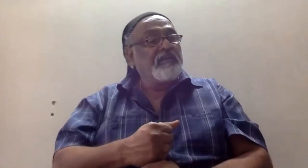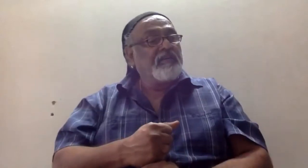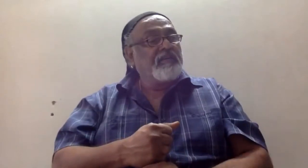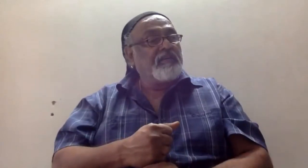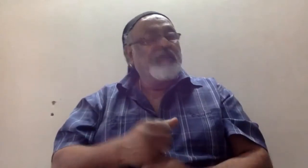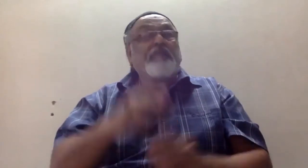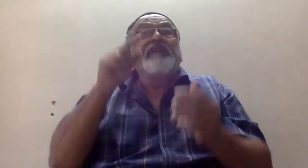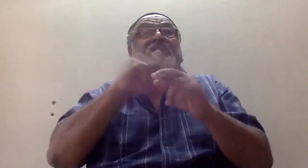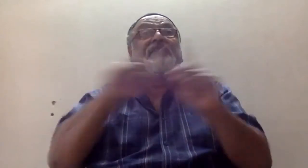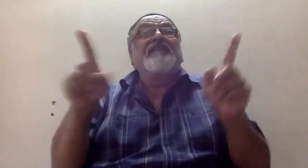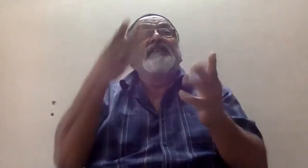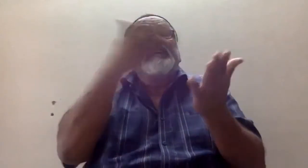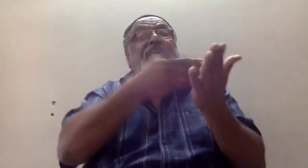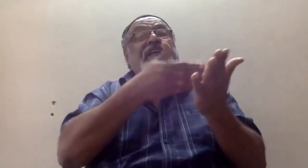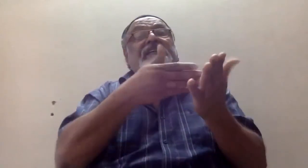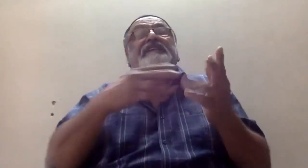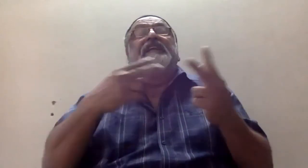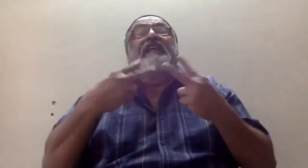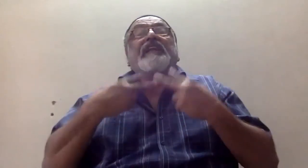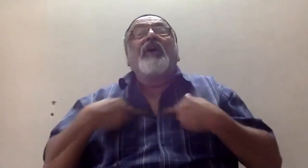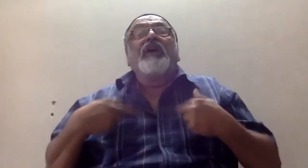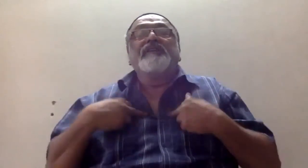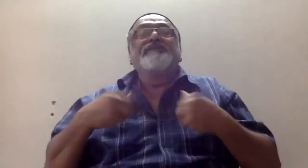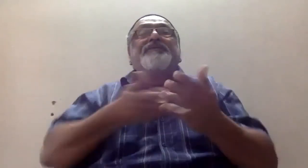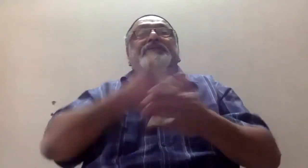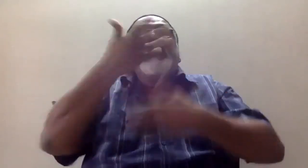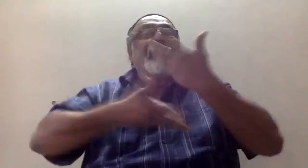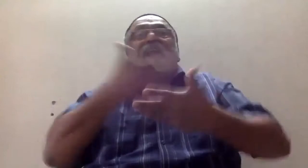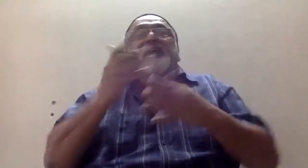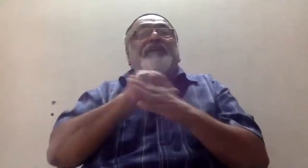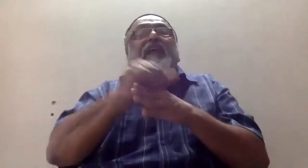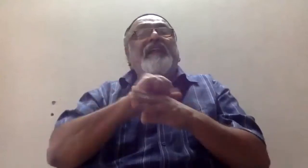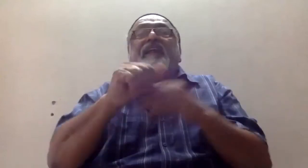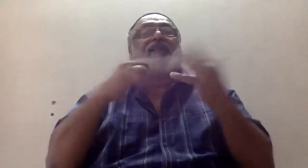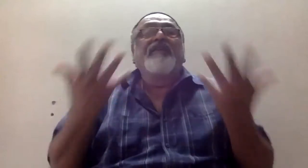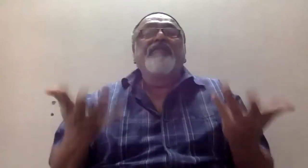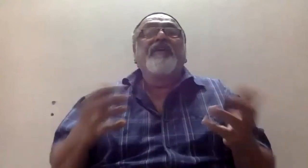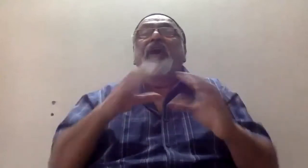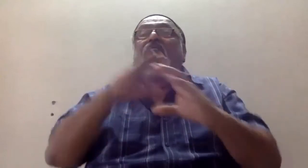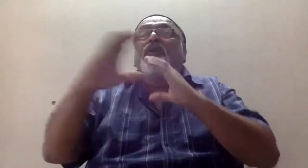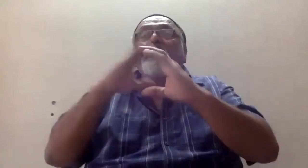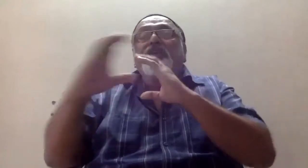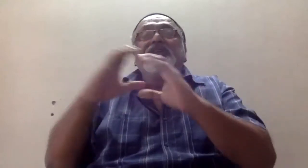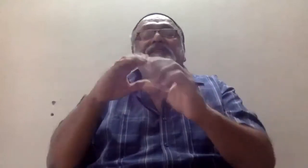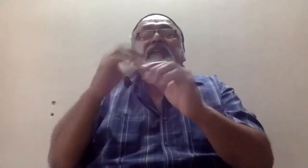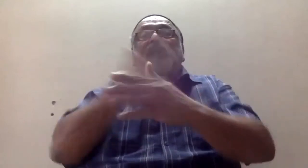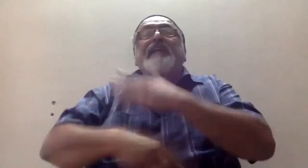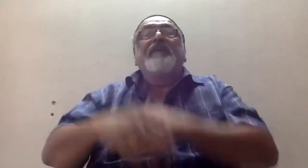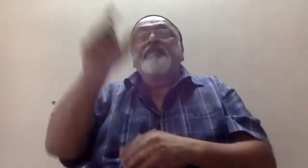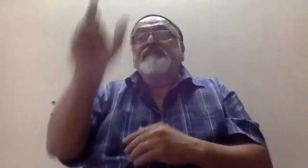disability equality, disability sensitization. They don't know how to interact with persons with disabilities. Again, sign